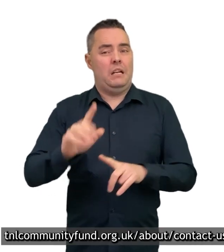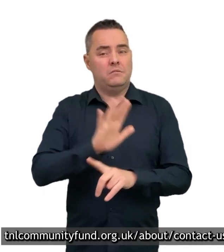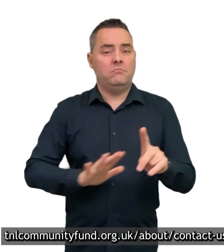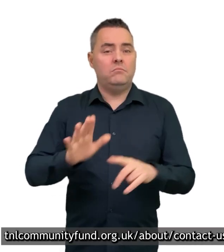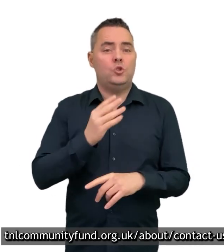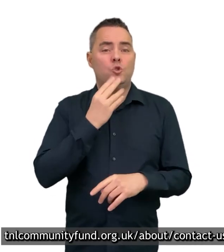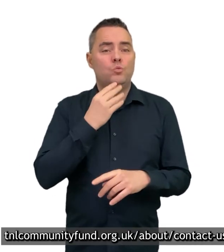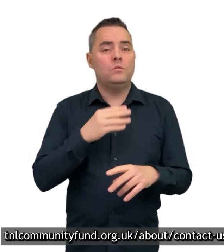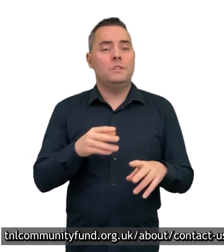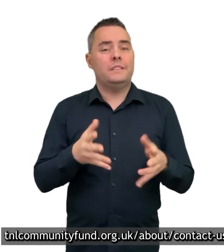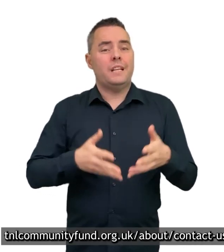Visit our Contact Us webpage,